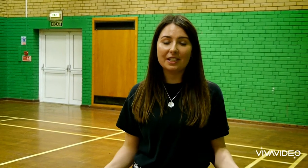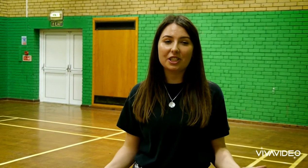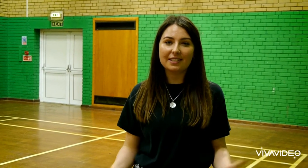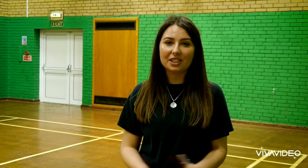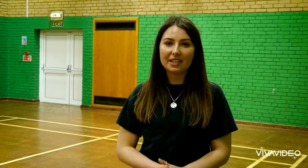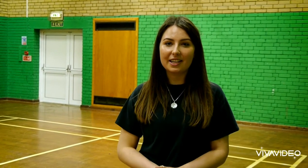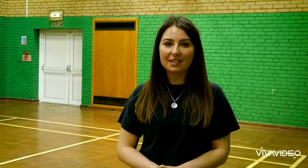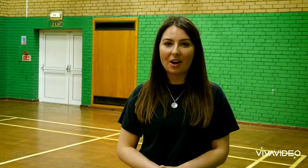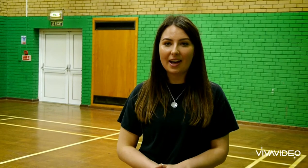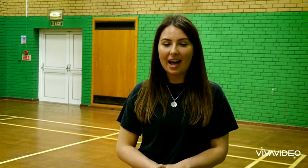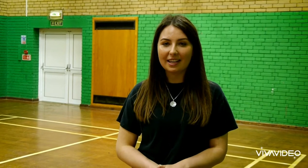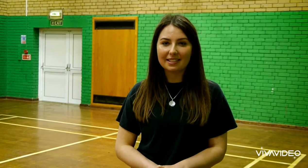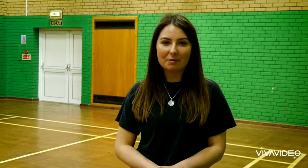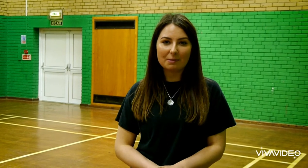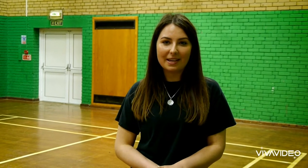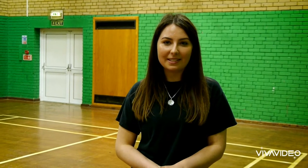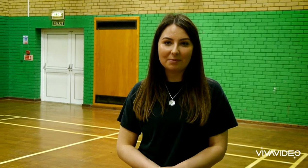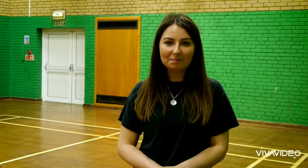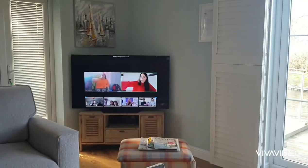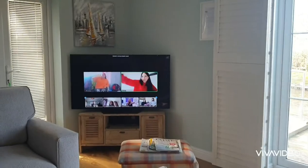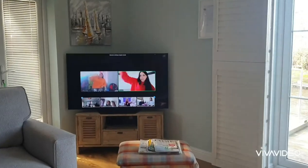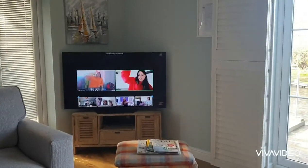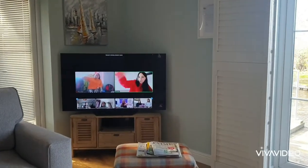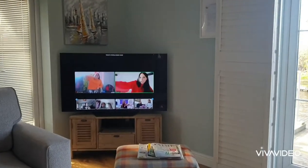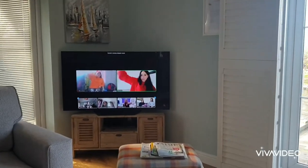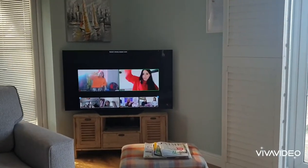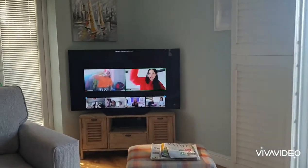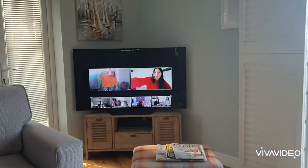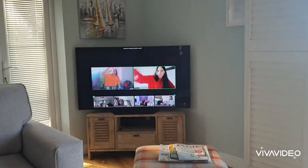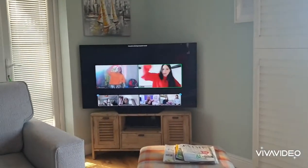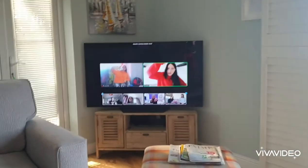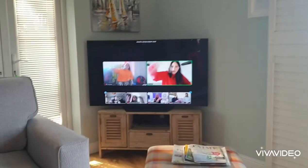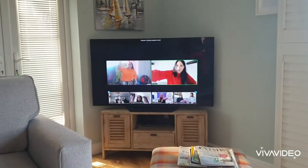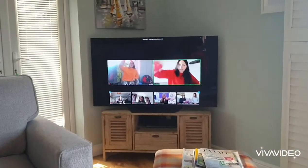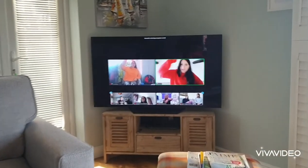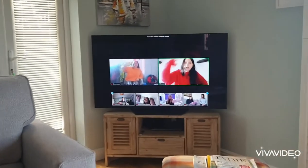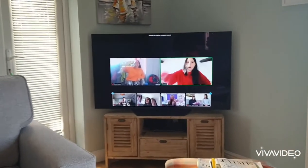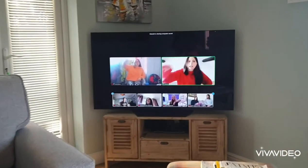just finished a session here tonight and it was amazing.